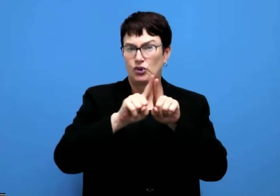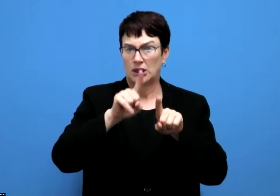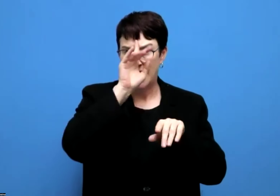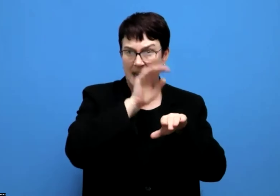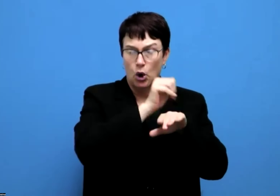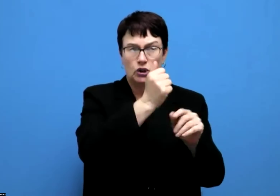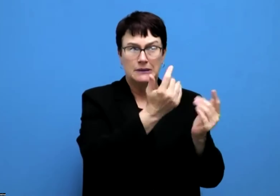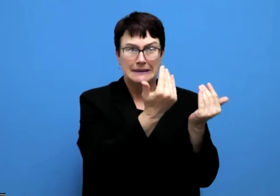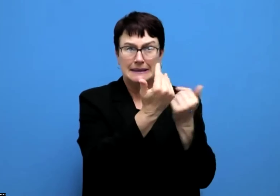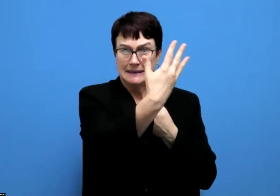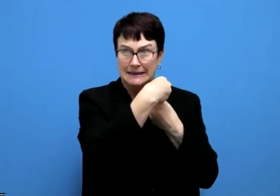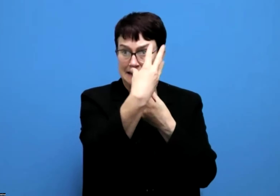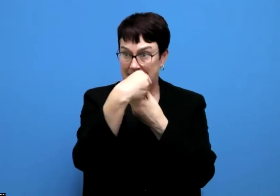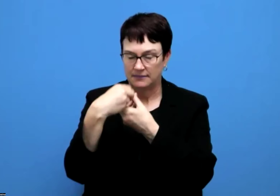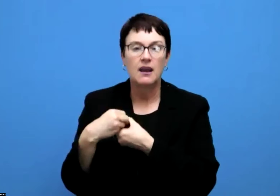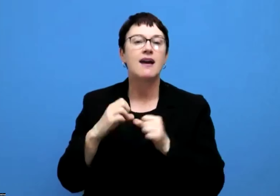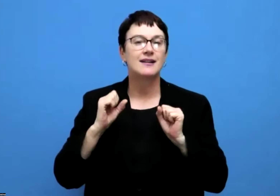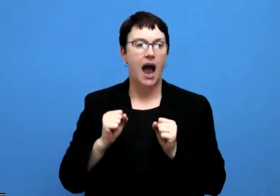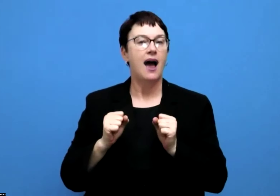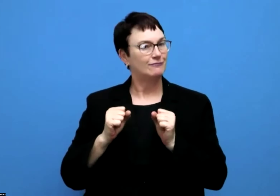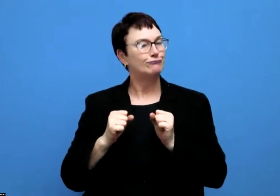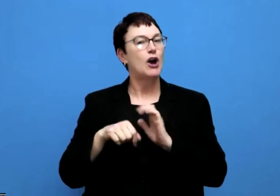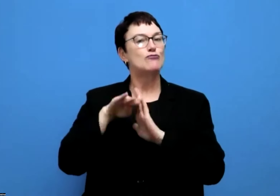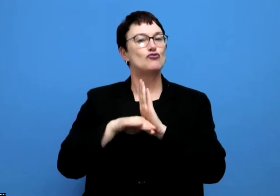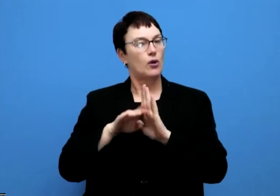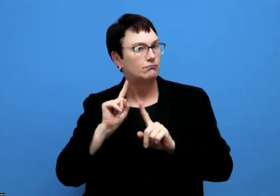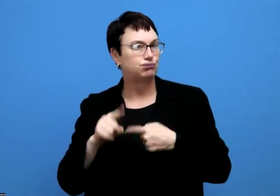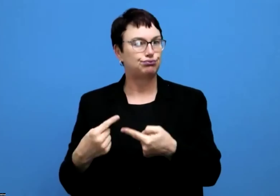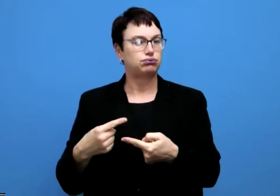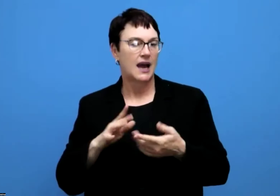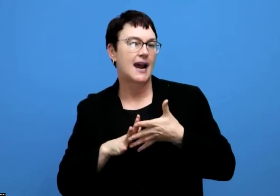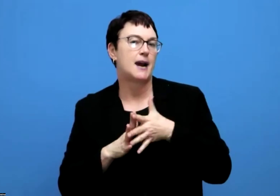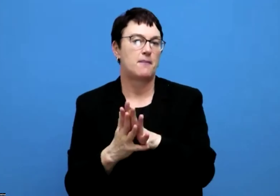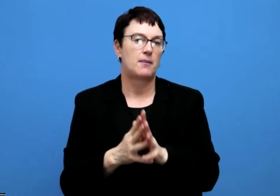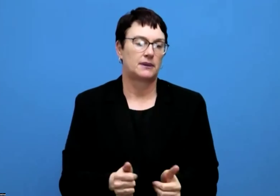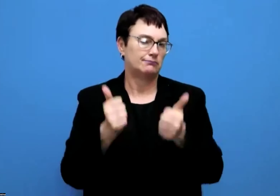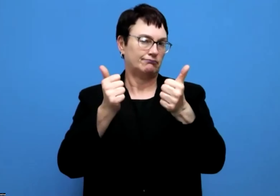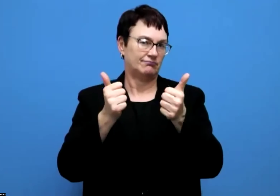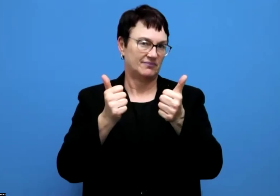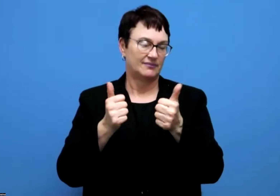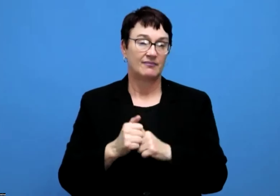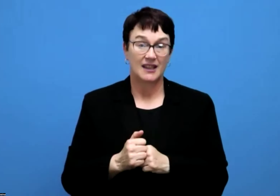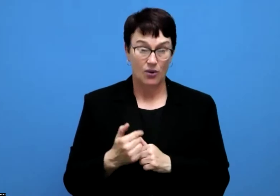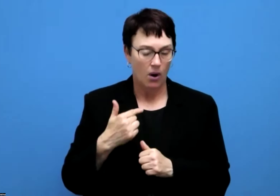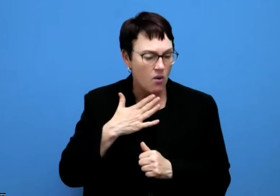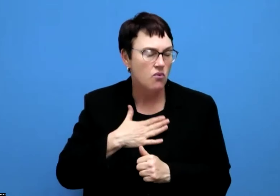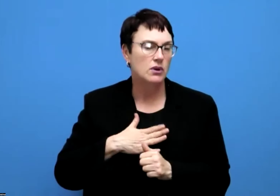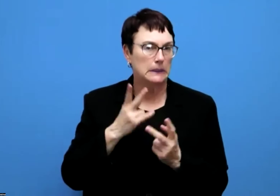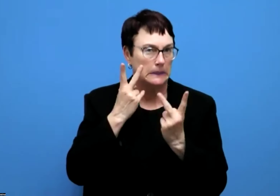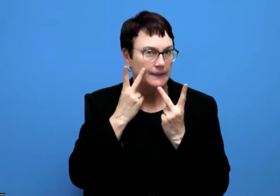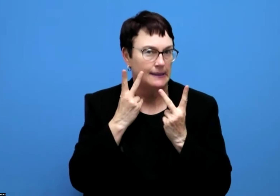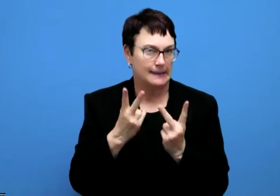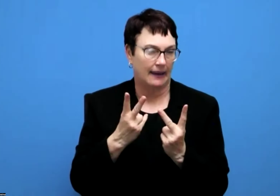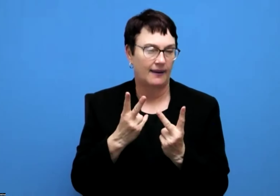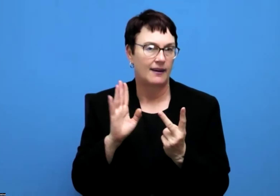disability inclusion amongst our partners, and examples of support include advice on integrating the inclusion into the delivery, partner tools,